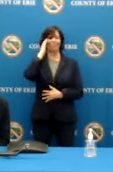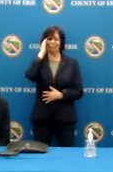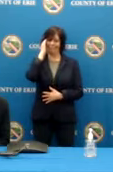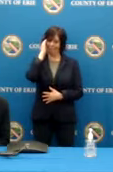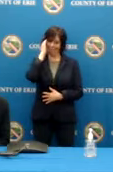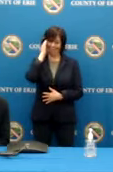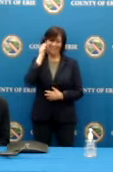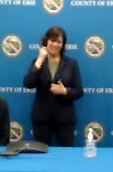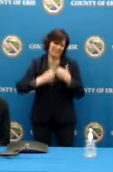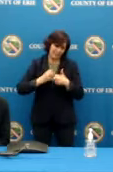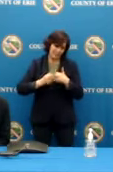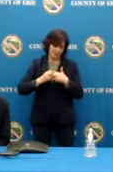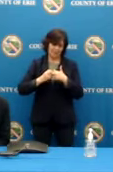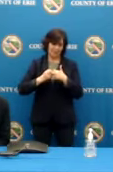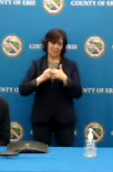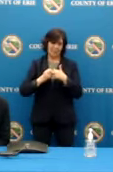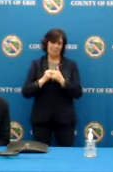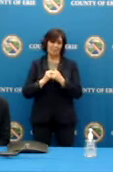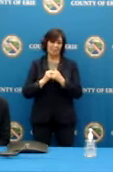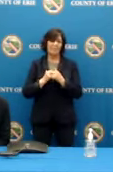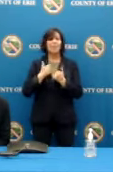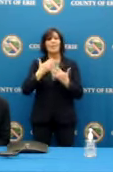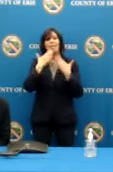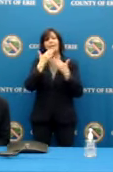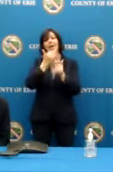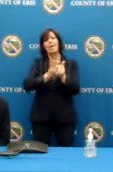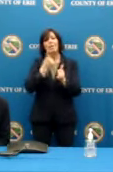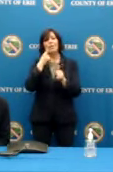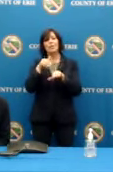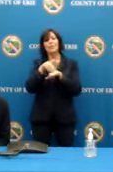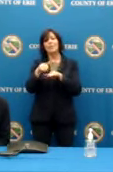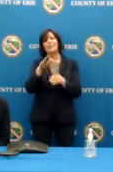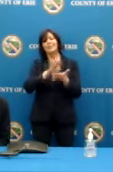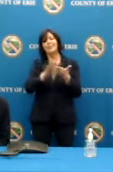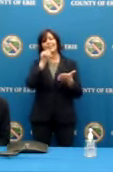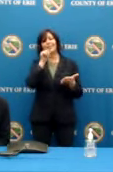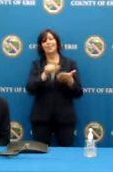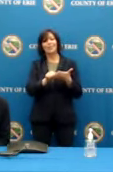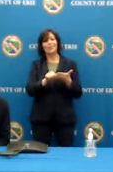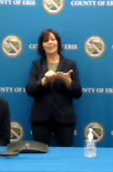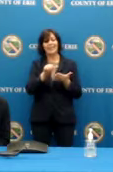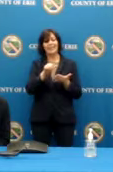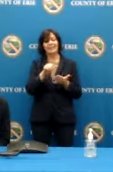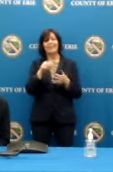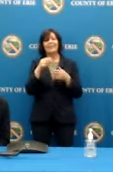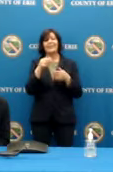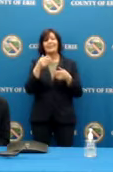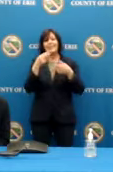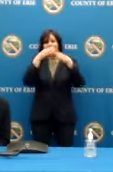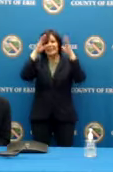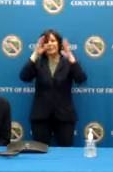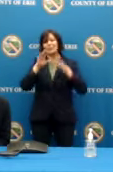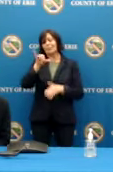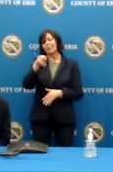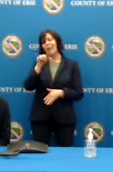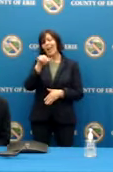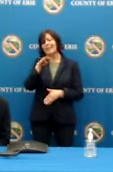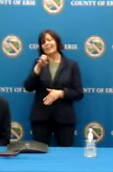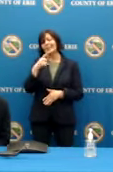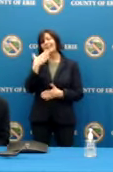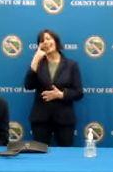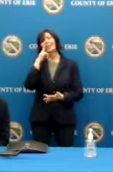how difficult it can be as we move on. I want to thank everybody who sent a nice note. Sister Jonas from the Response to Love Center, thank you for your card. That